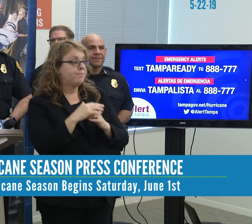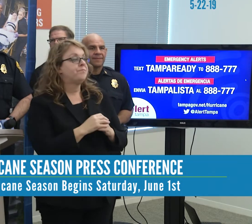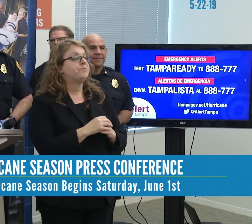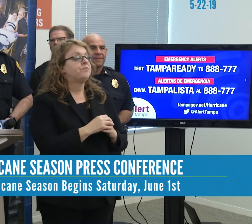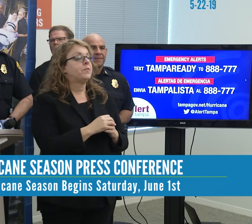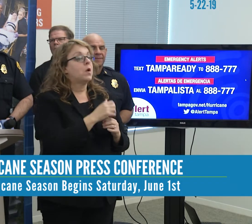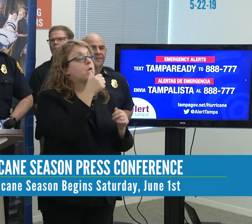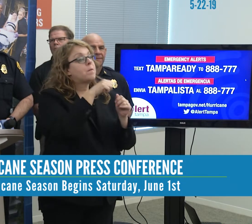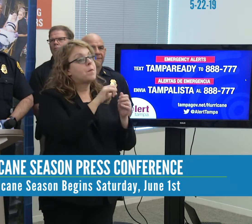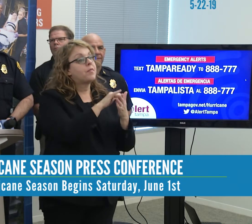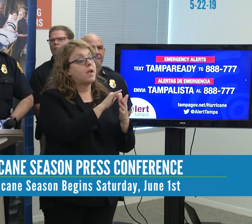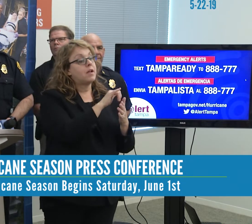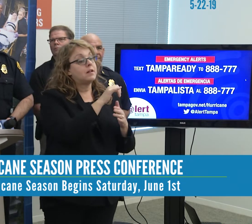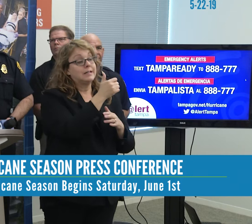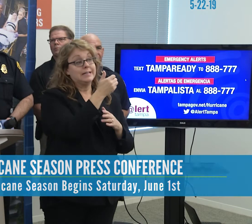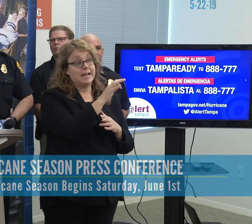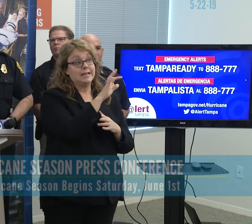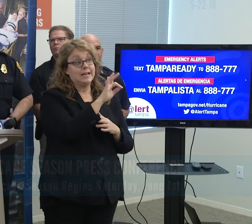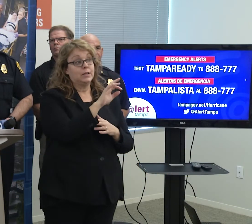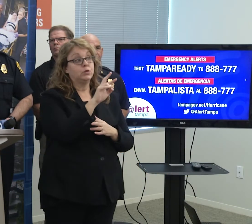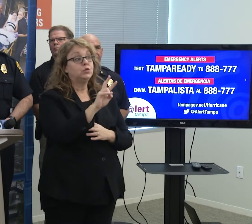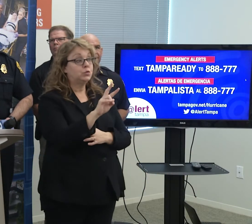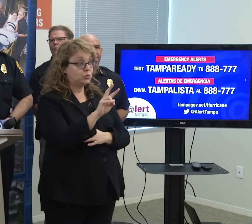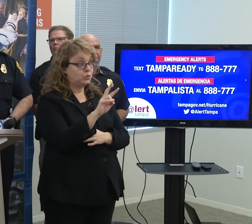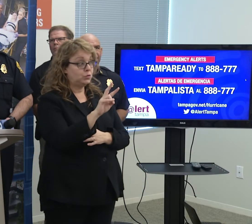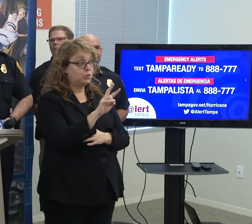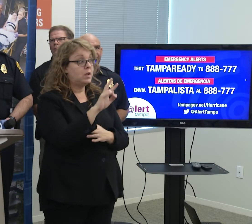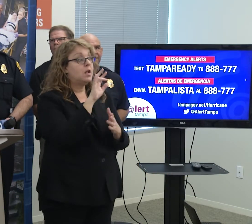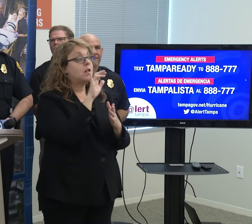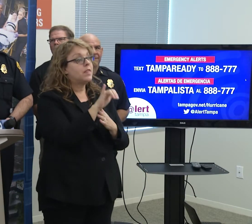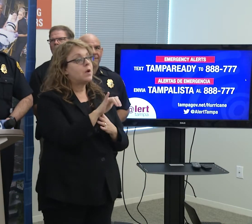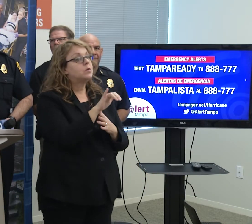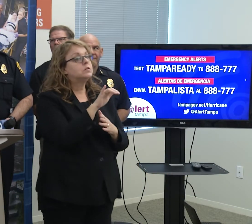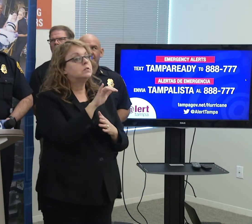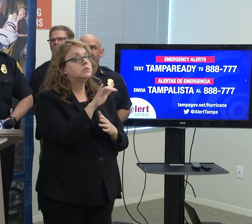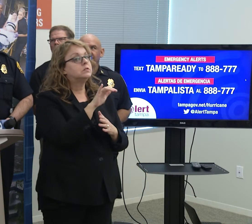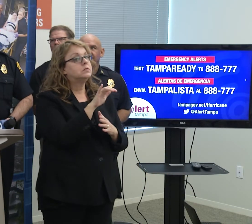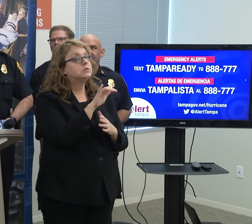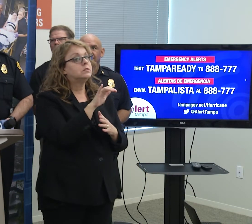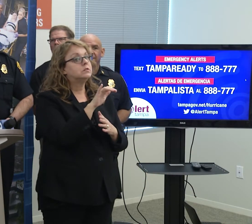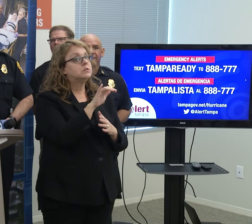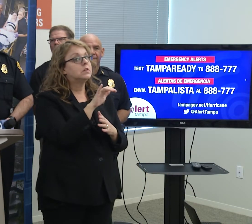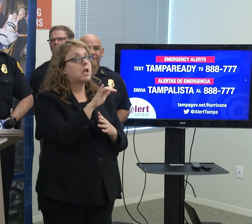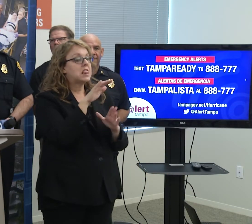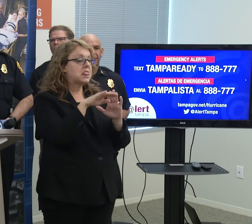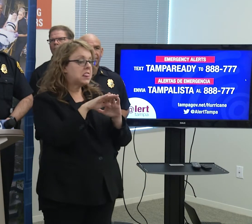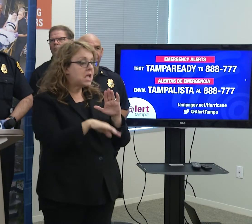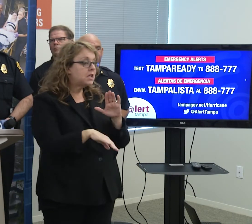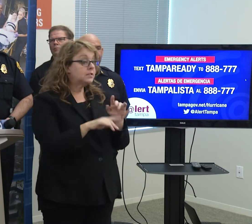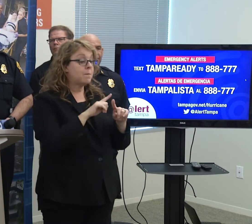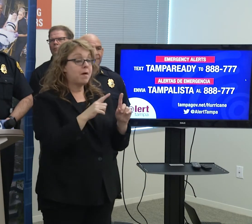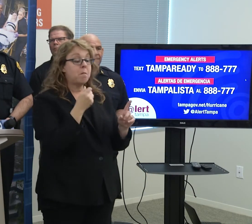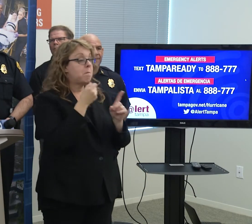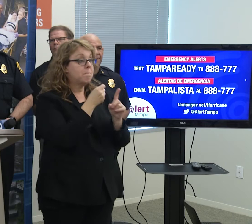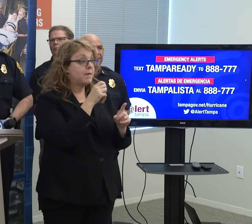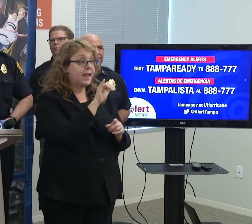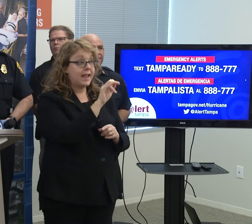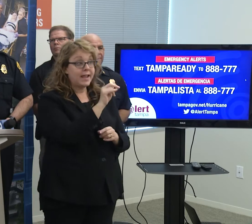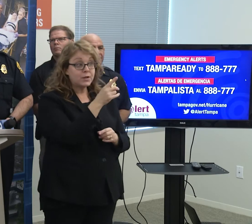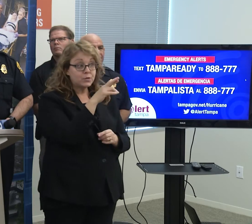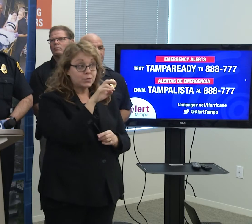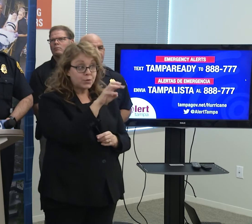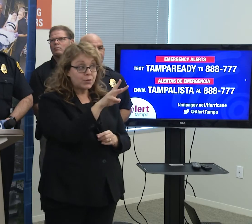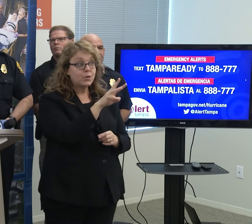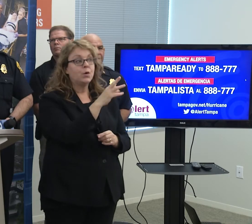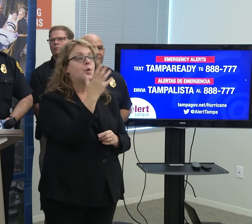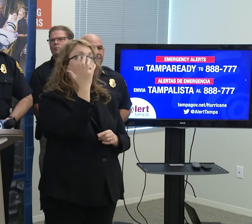And if you can remember, that year was 1992. It was a below normal year, and we had Hurricane Andrew. So again, Hurricane